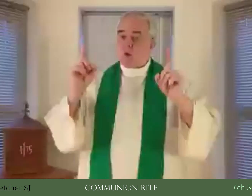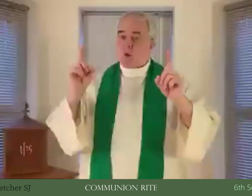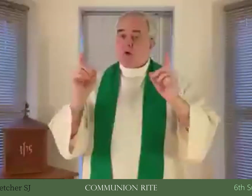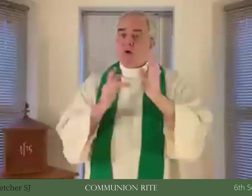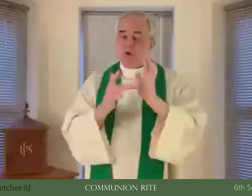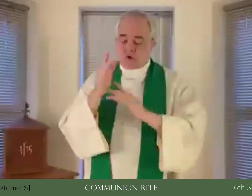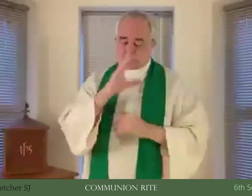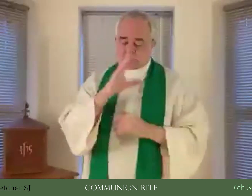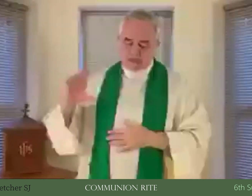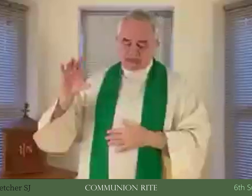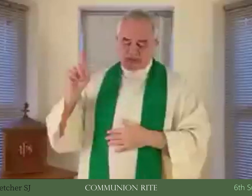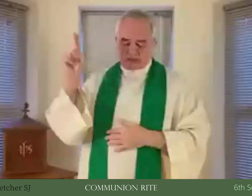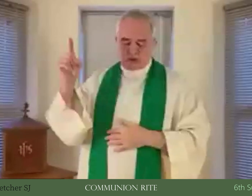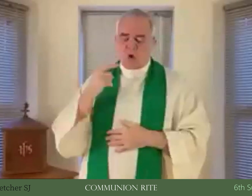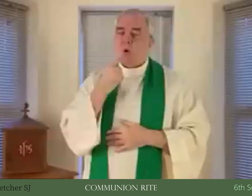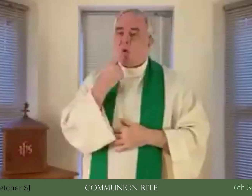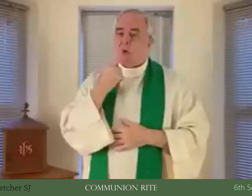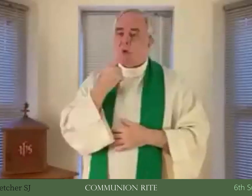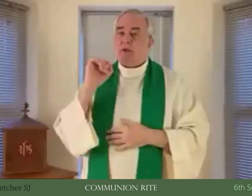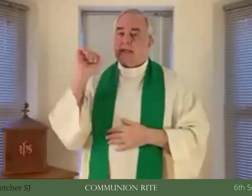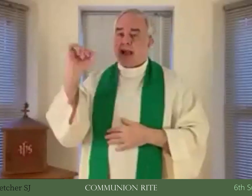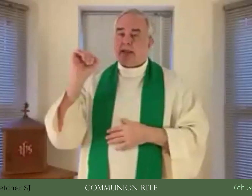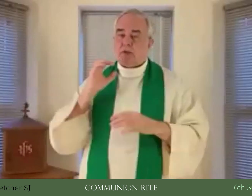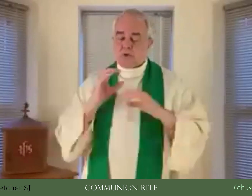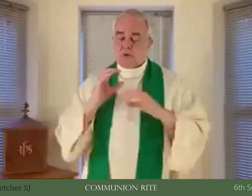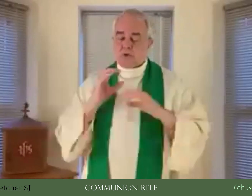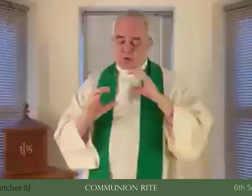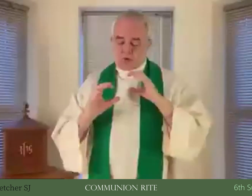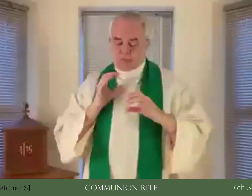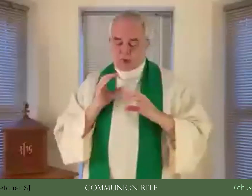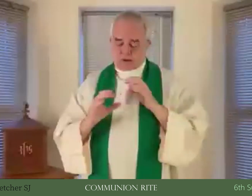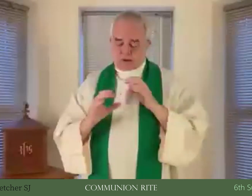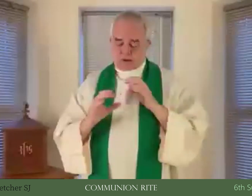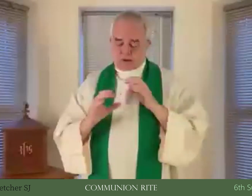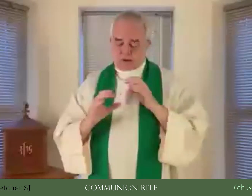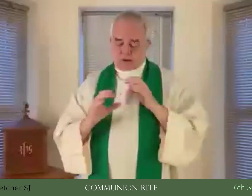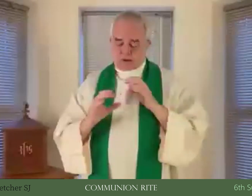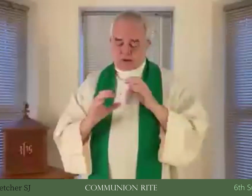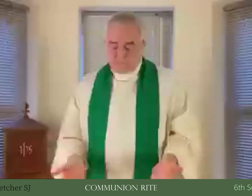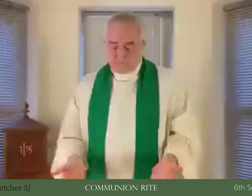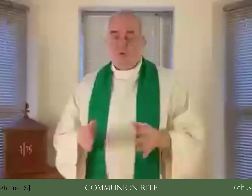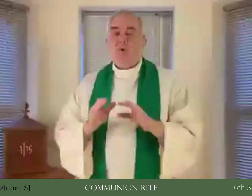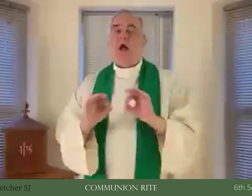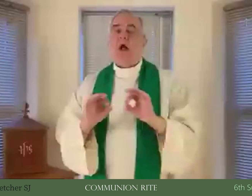Lord Jesus Christ, we said to your apostles, peace I leave you, my peace I give